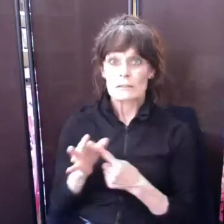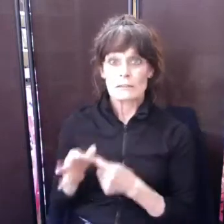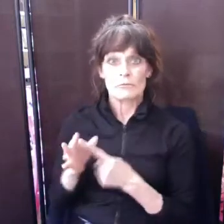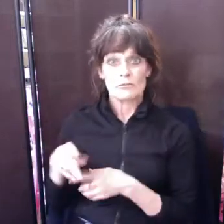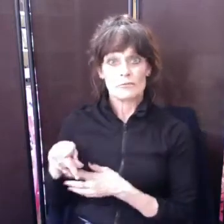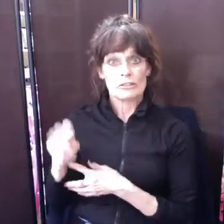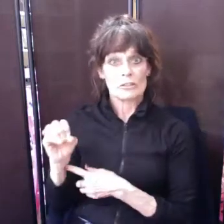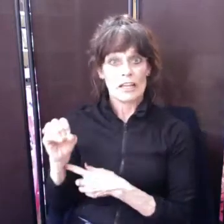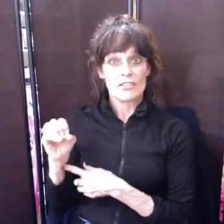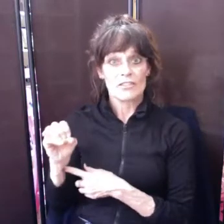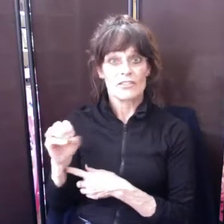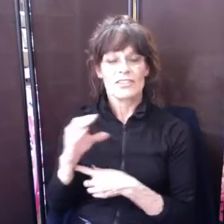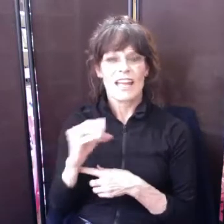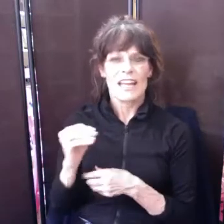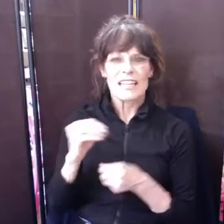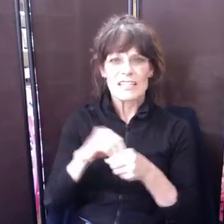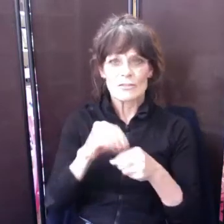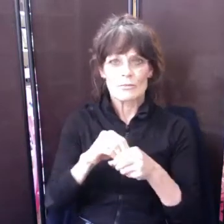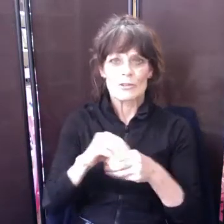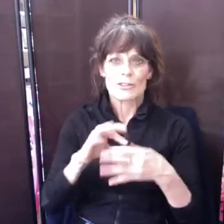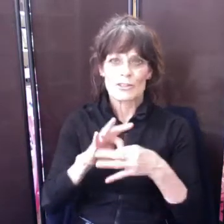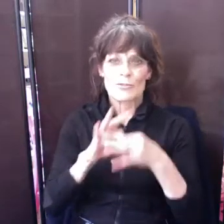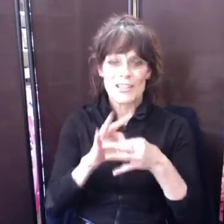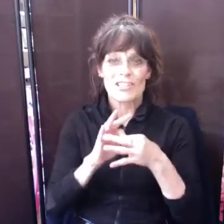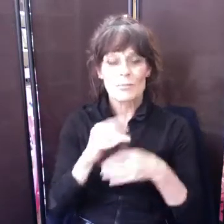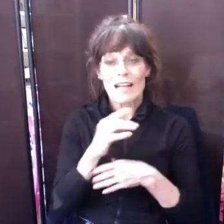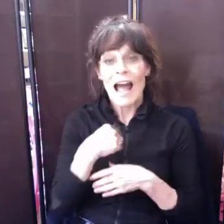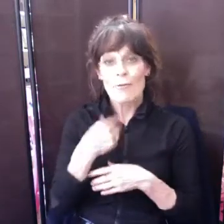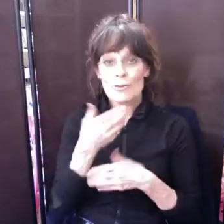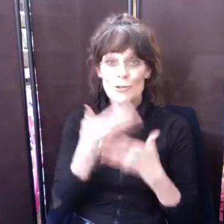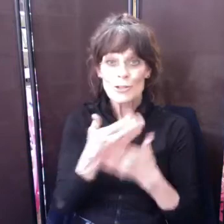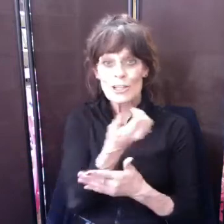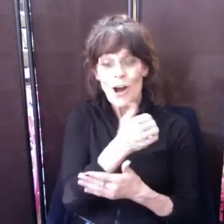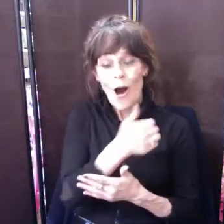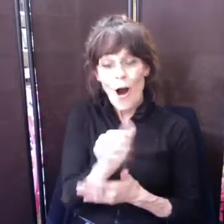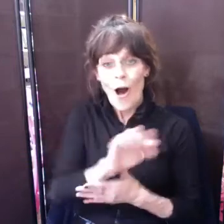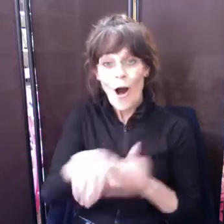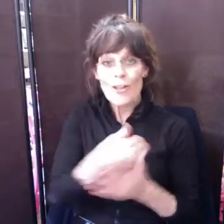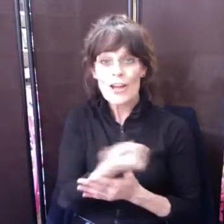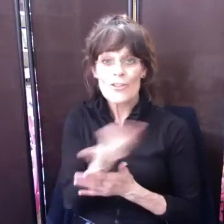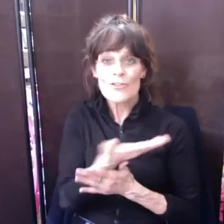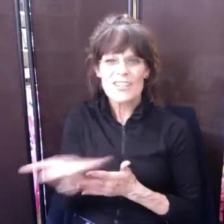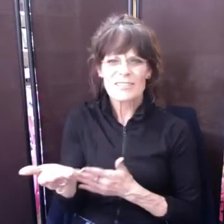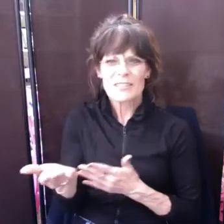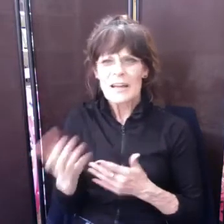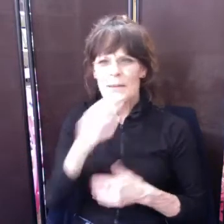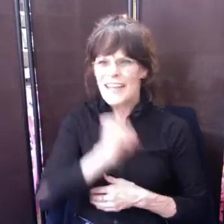and interpersonal relationships, but I was really good at everything else. And I peaked at about 11 and a half, and it was